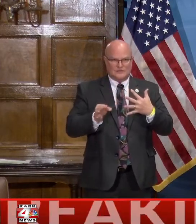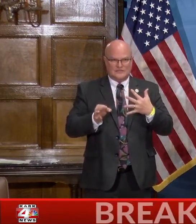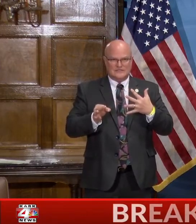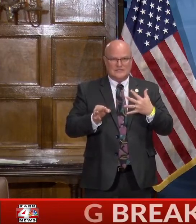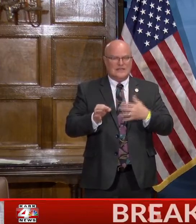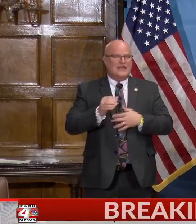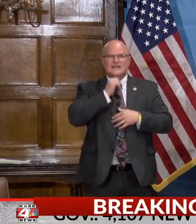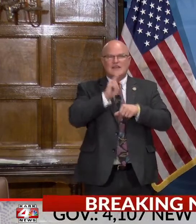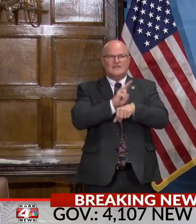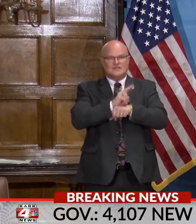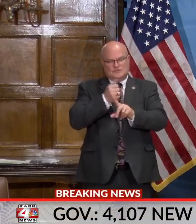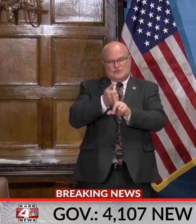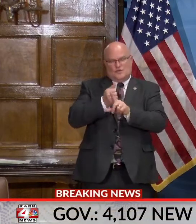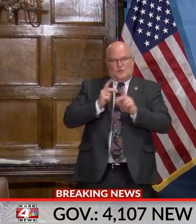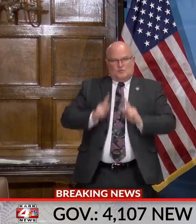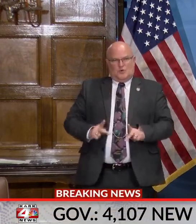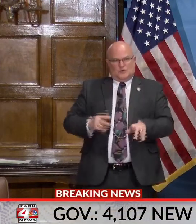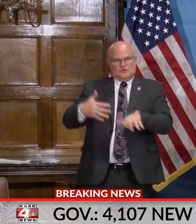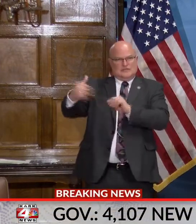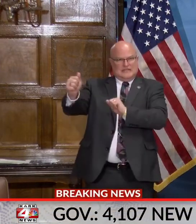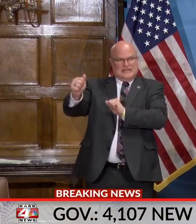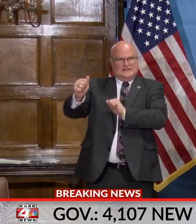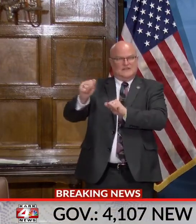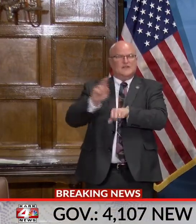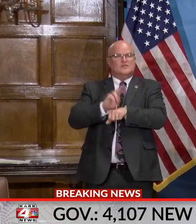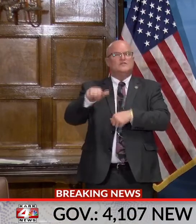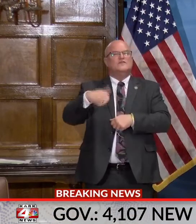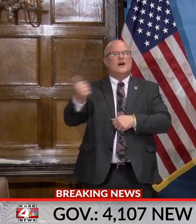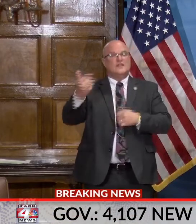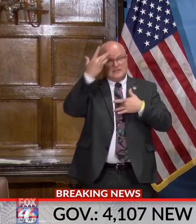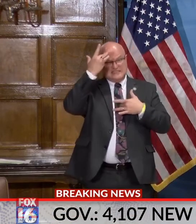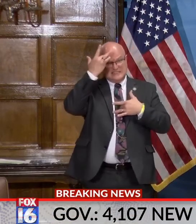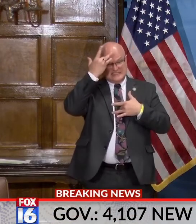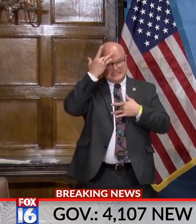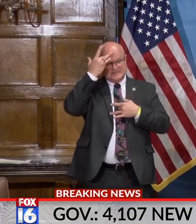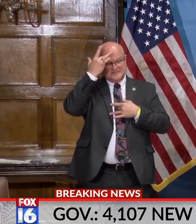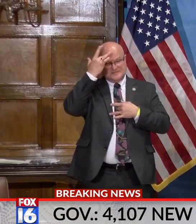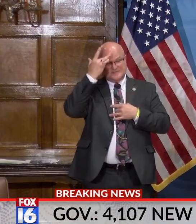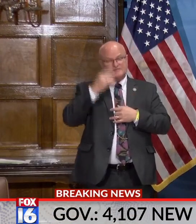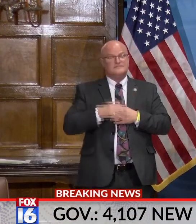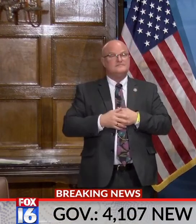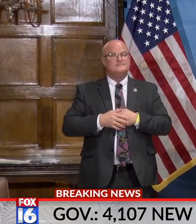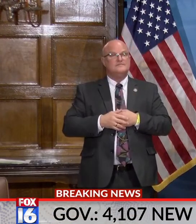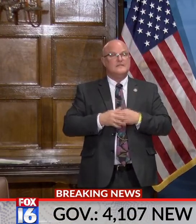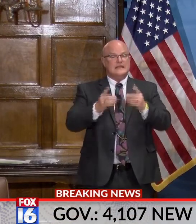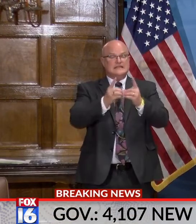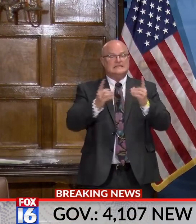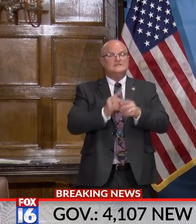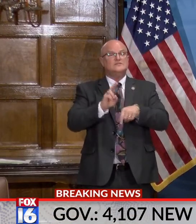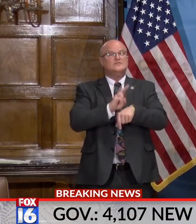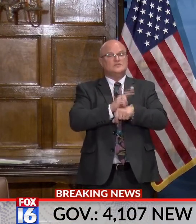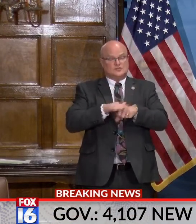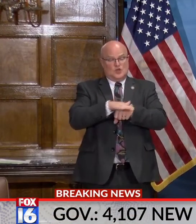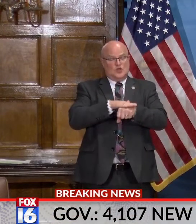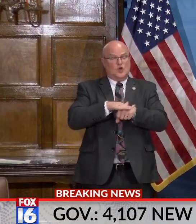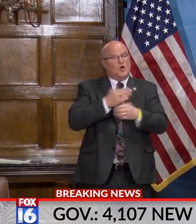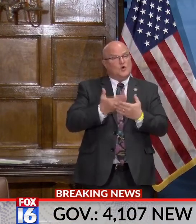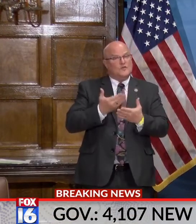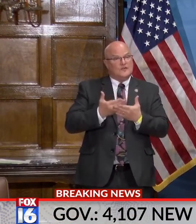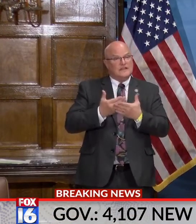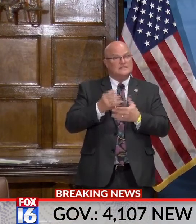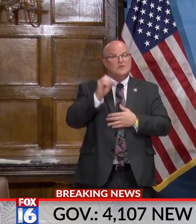have to use their own personal leave that can be used for other types of illnesses. Districts can choose to use local funds,